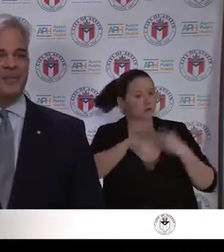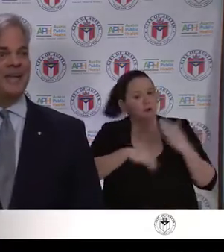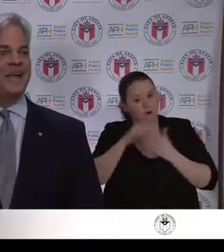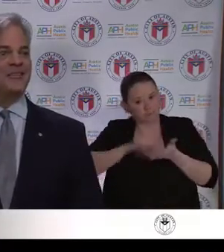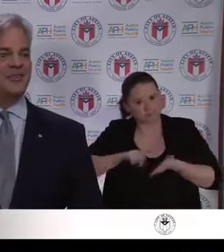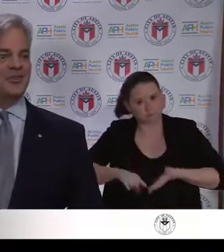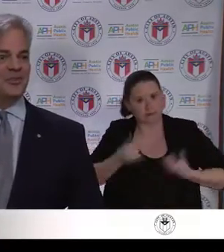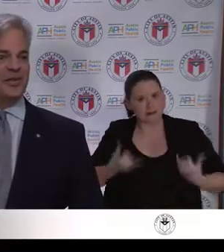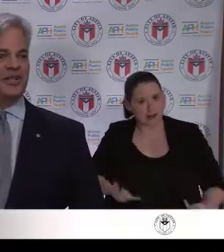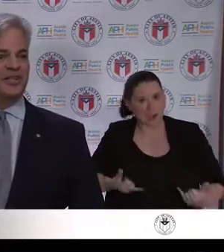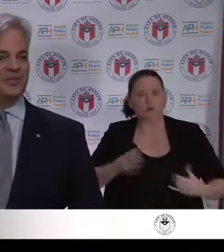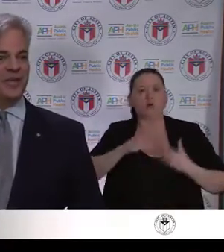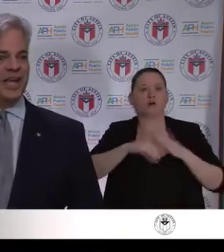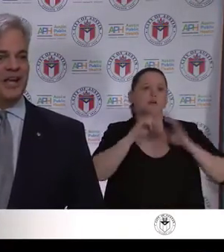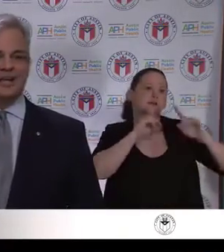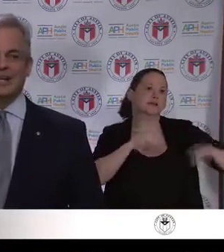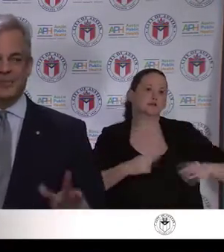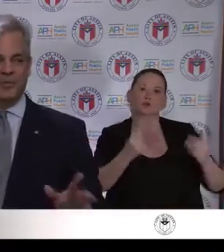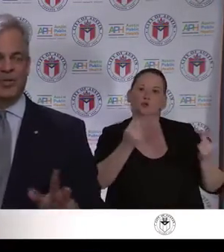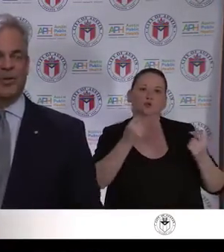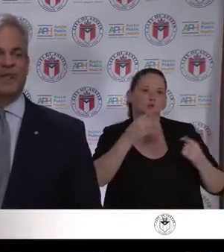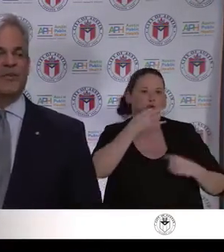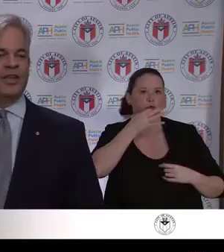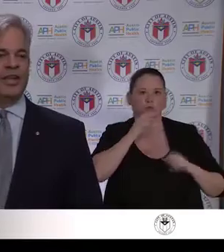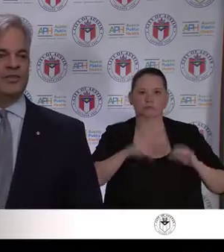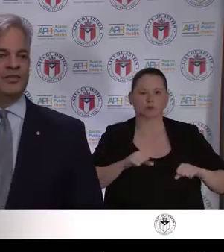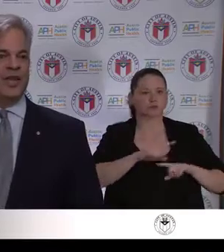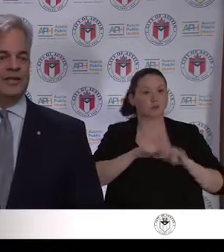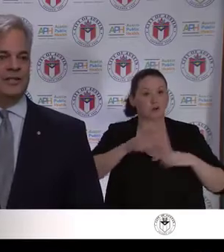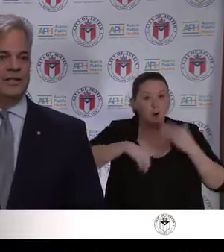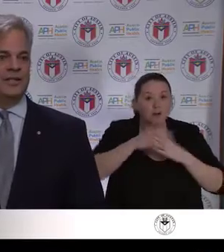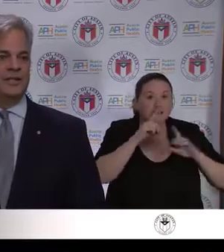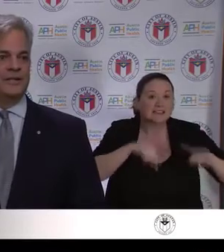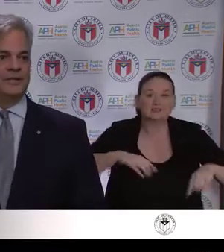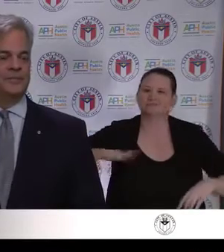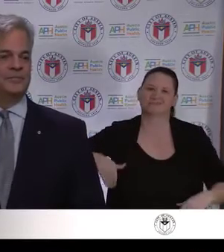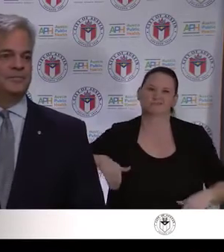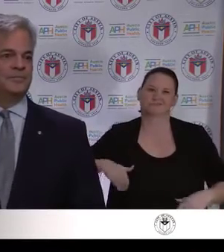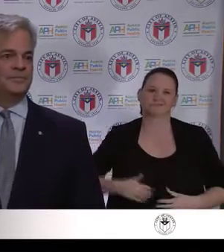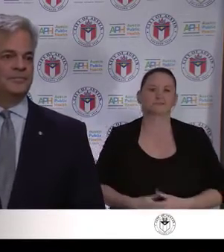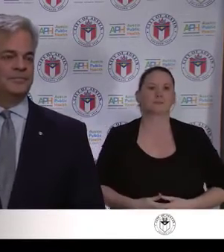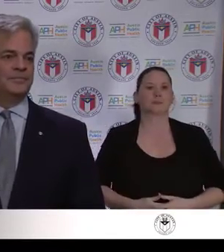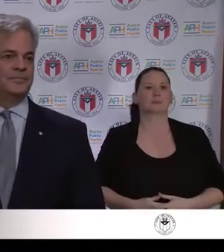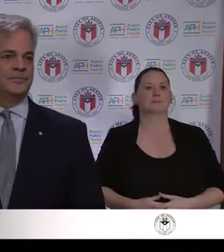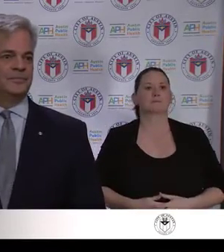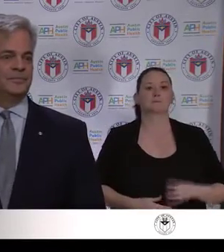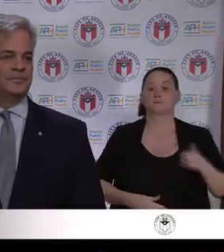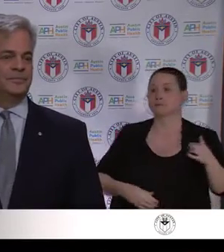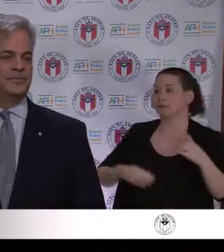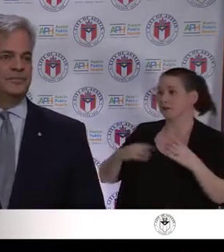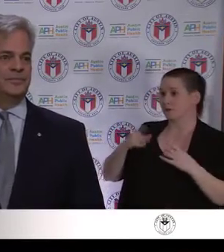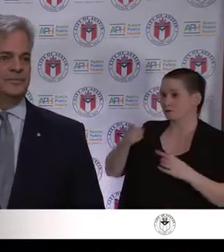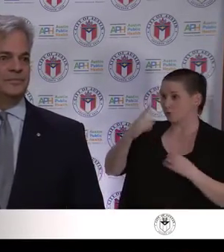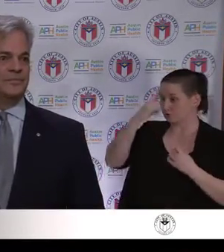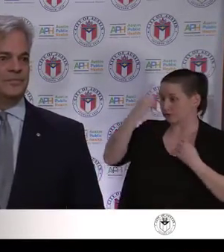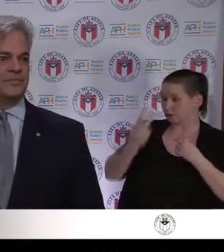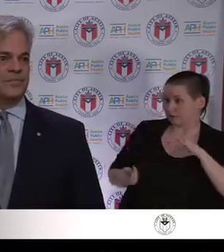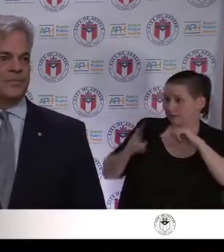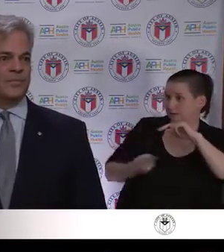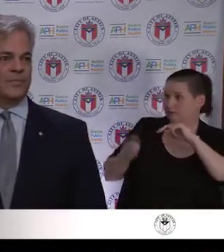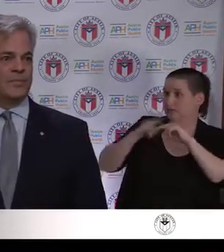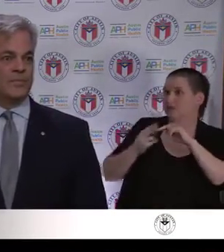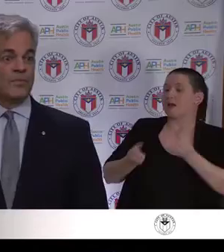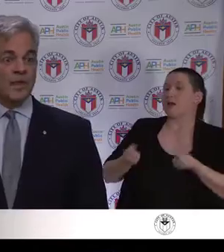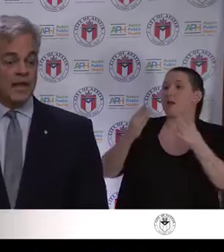and all being answered as quickly as we can, but we don't have all the answers yet. Is it being considered to up the number of inspectors who are going out